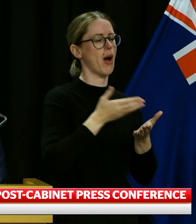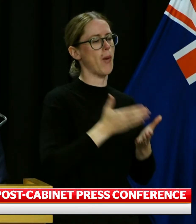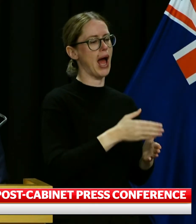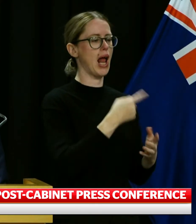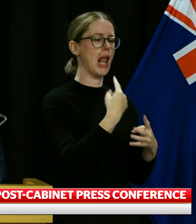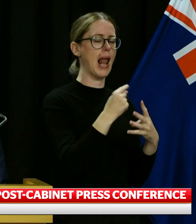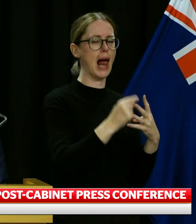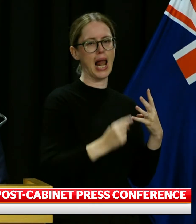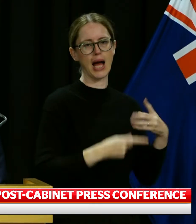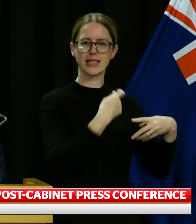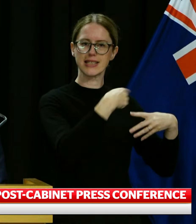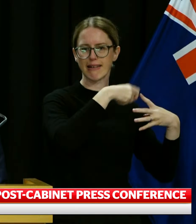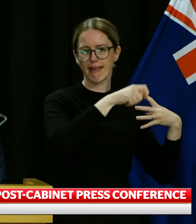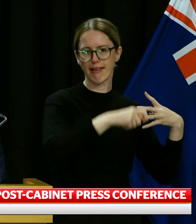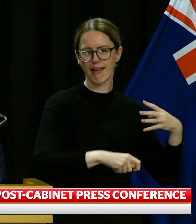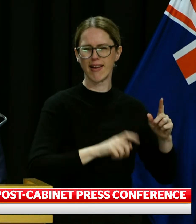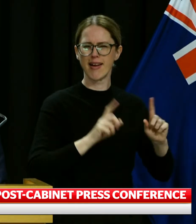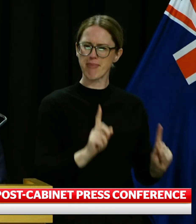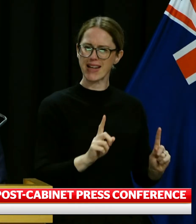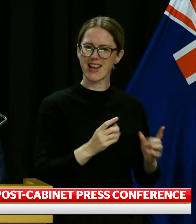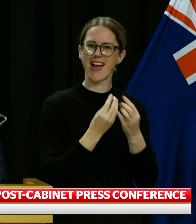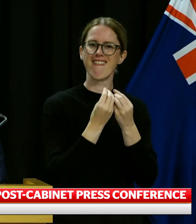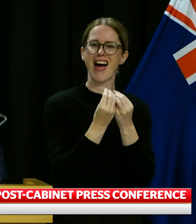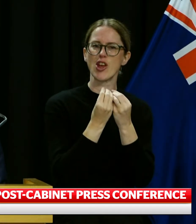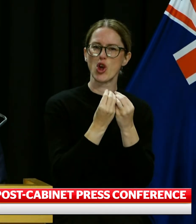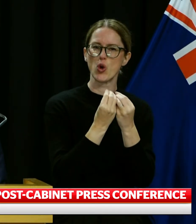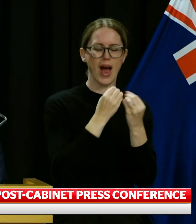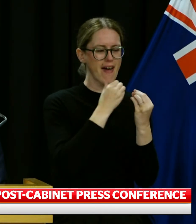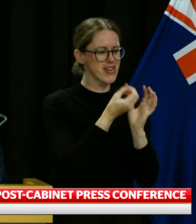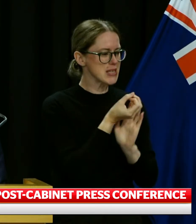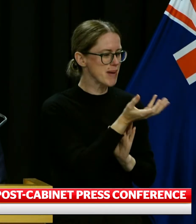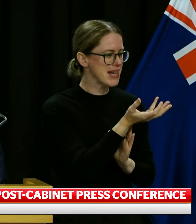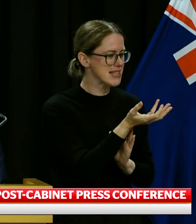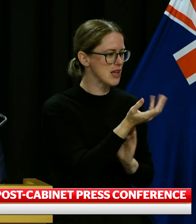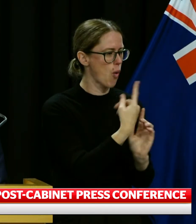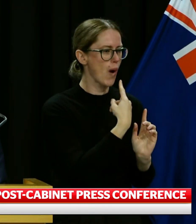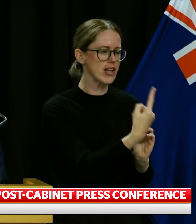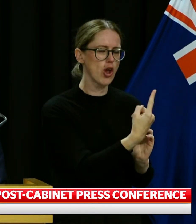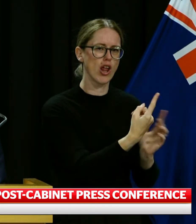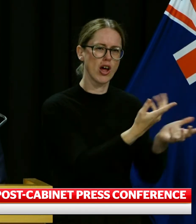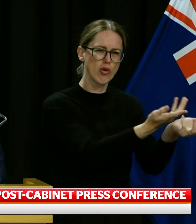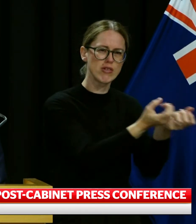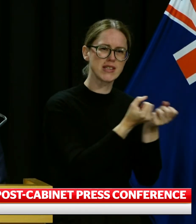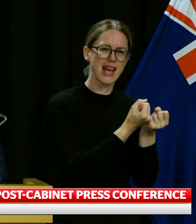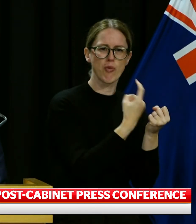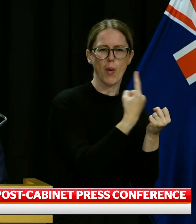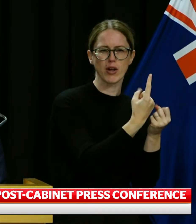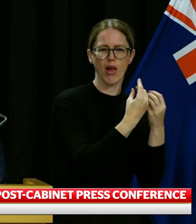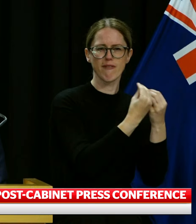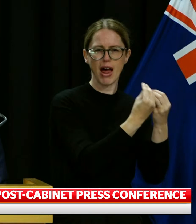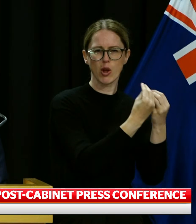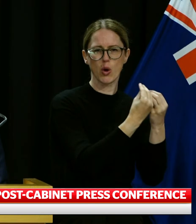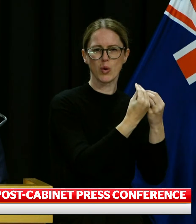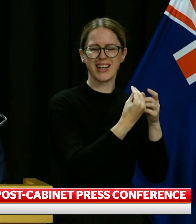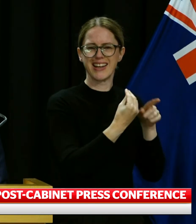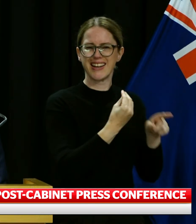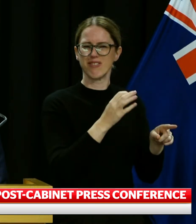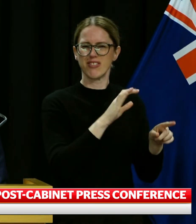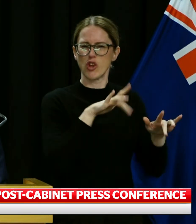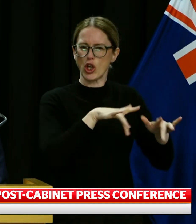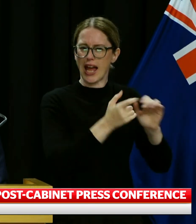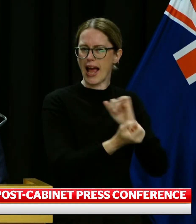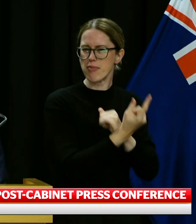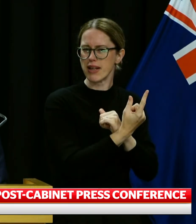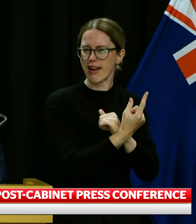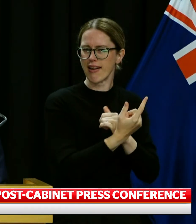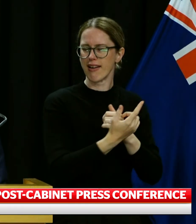through the legal process. But the value for money that the spending gets is not properly audited by Treasury. I mean,